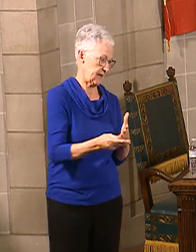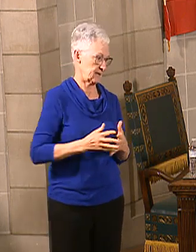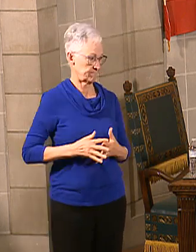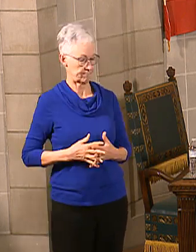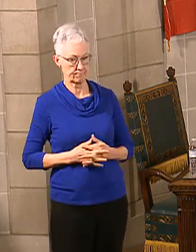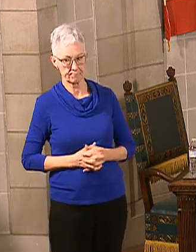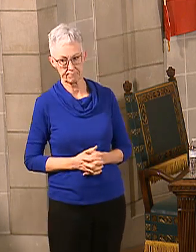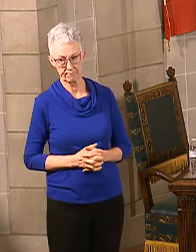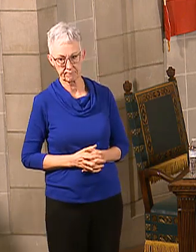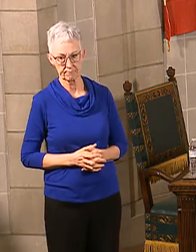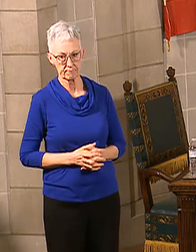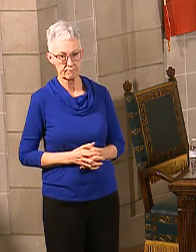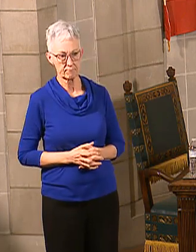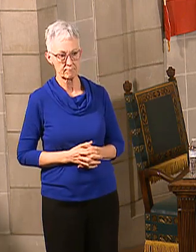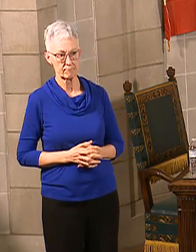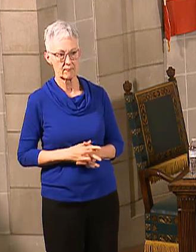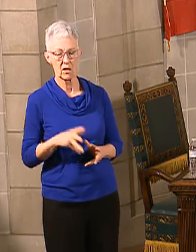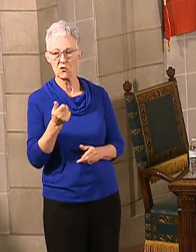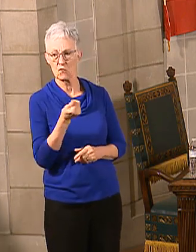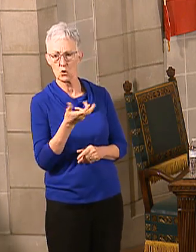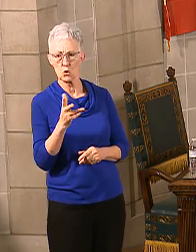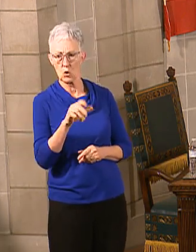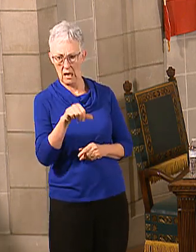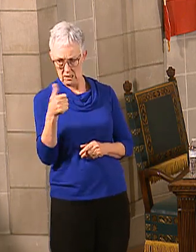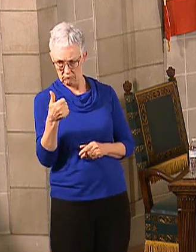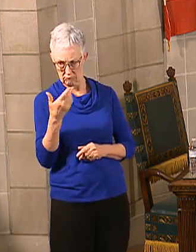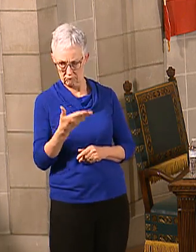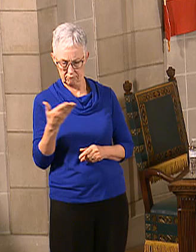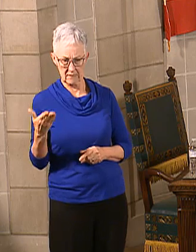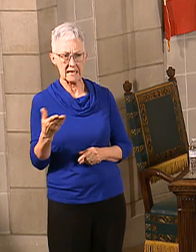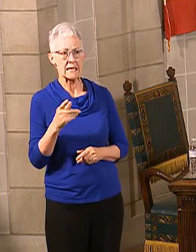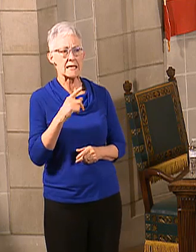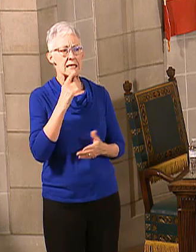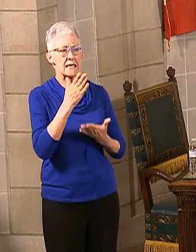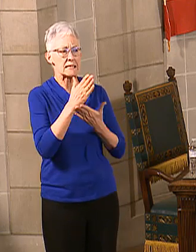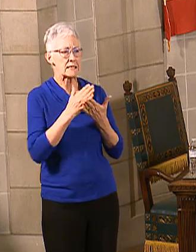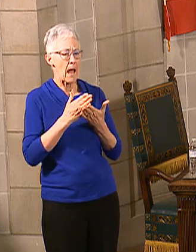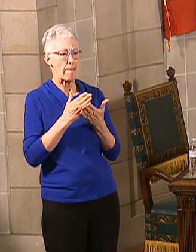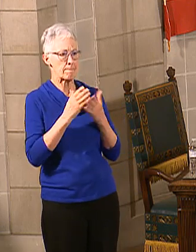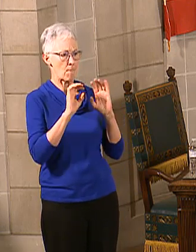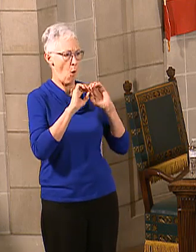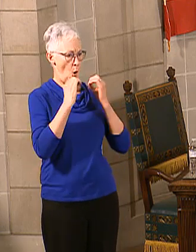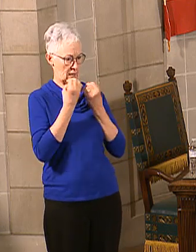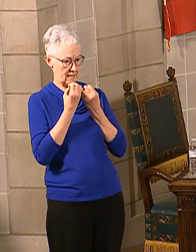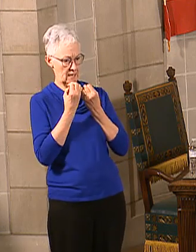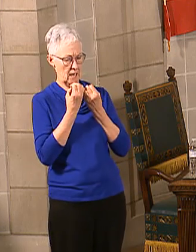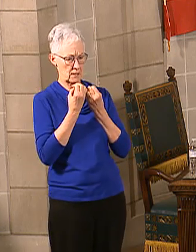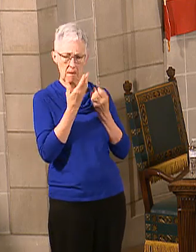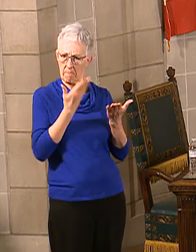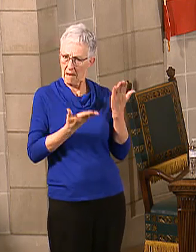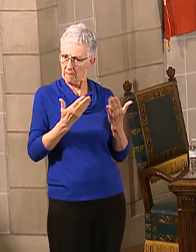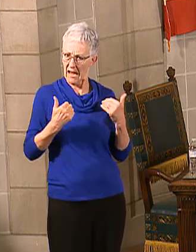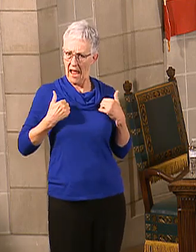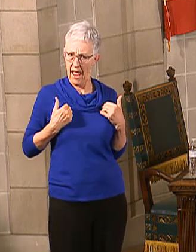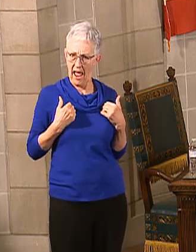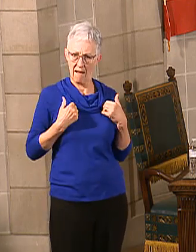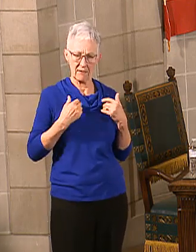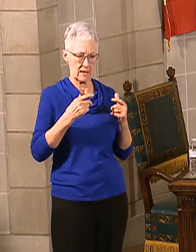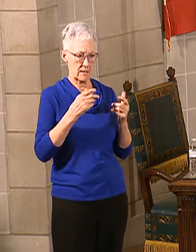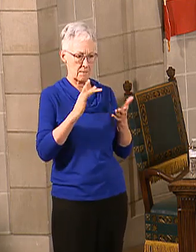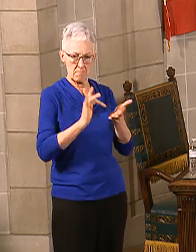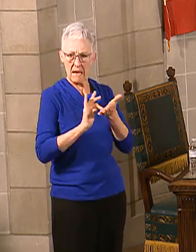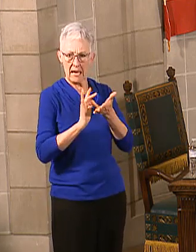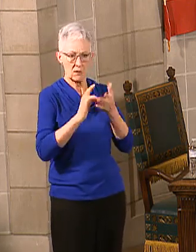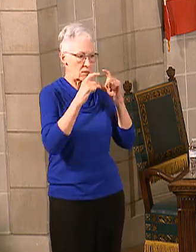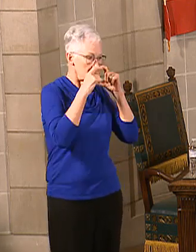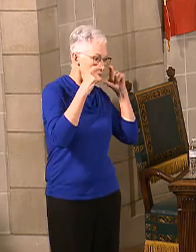talk about. There are a number of organizations out there that may have masks and other PPE. You may not need